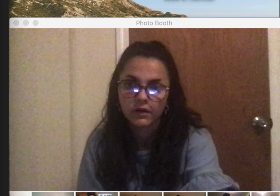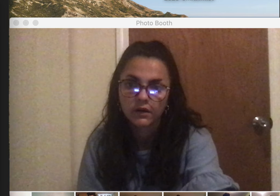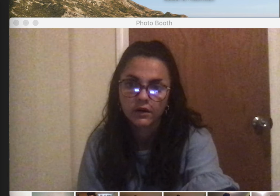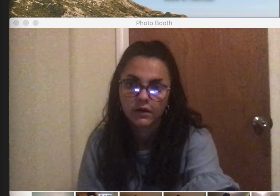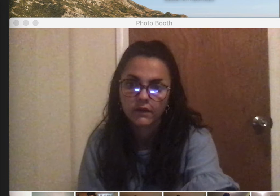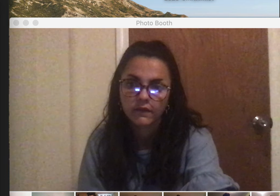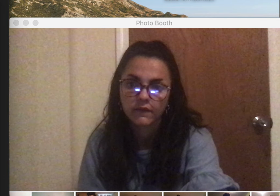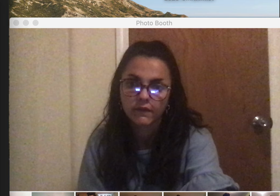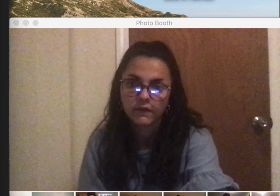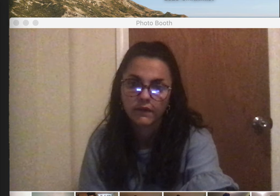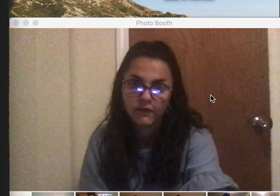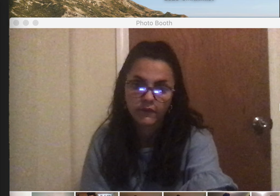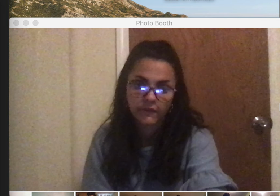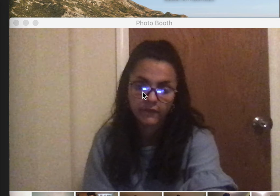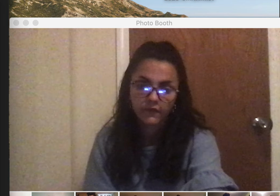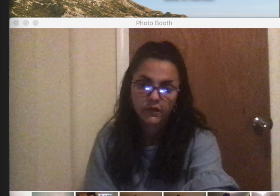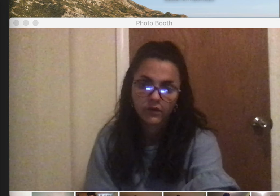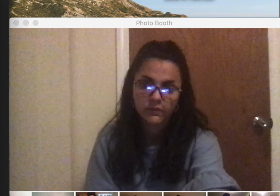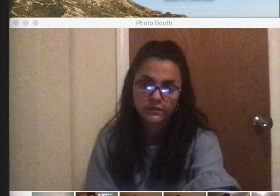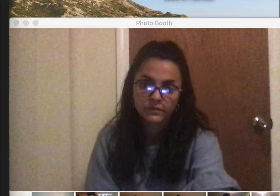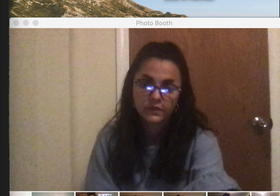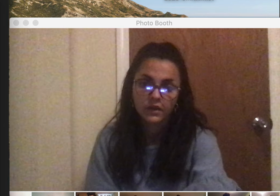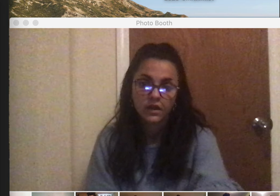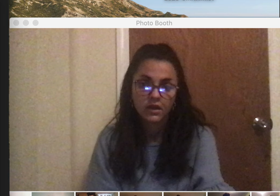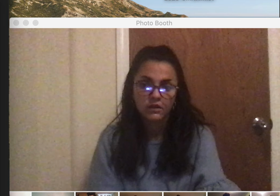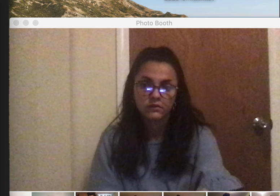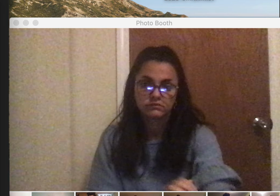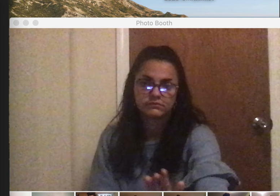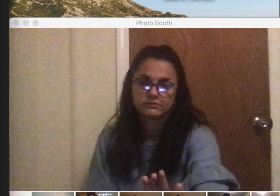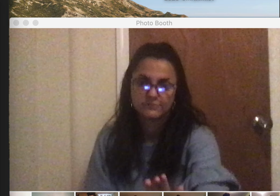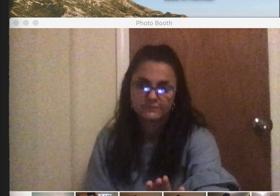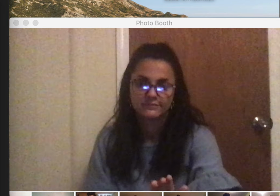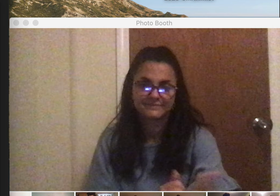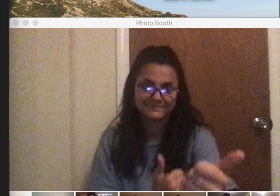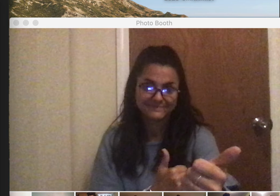Rewrite this, 3 over x squared